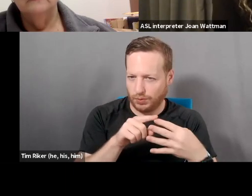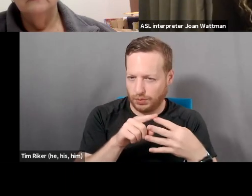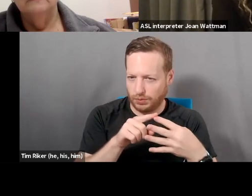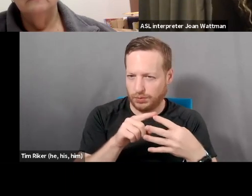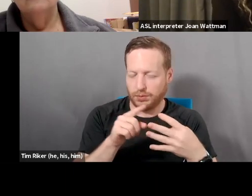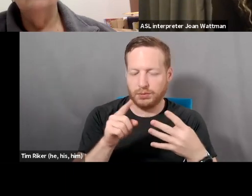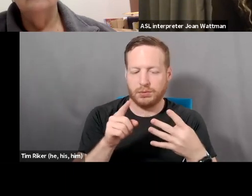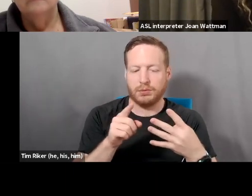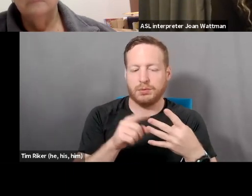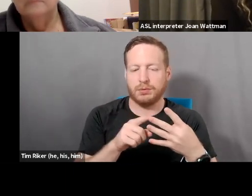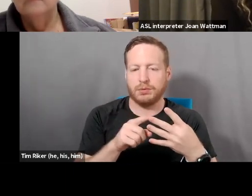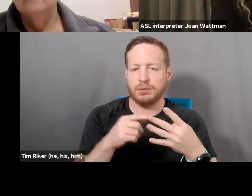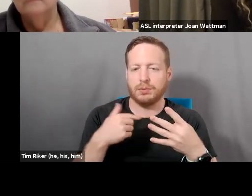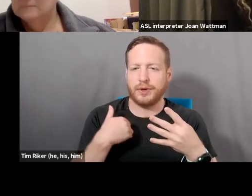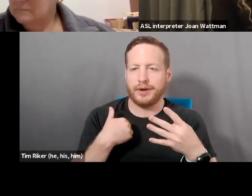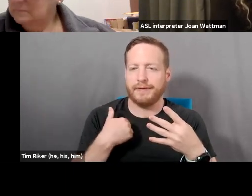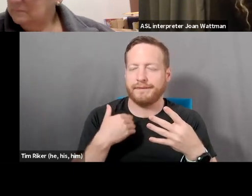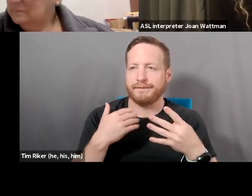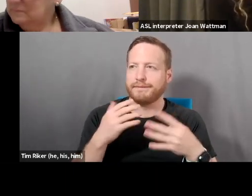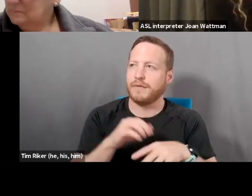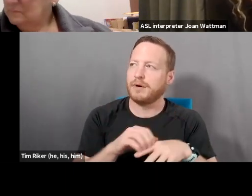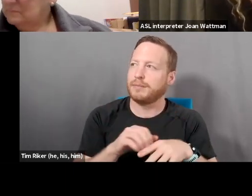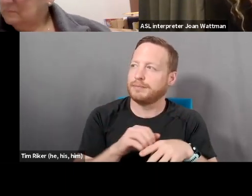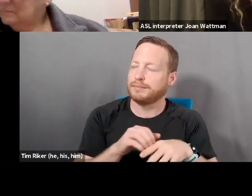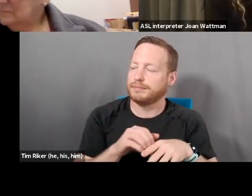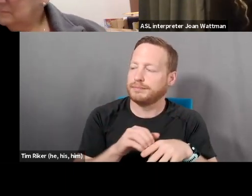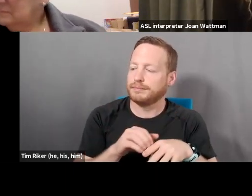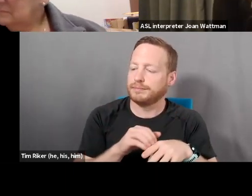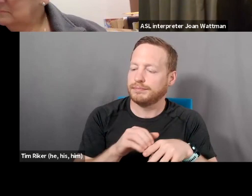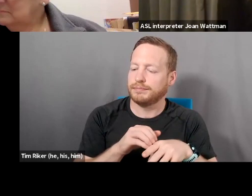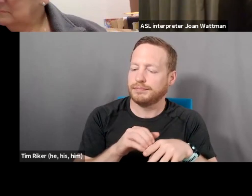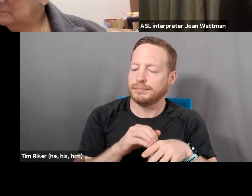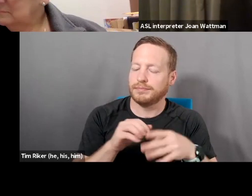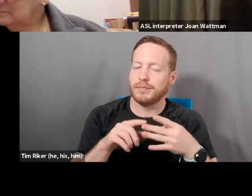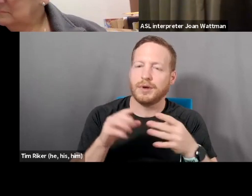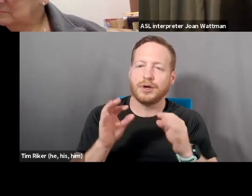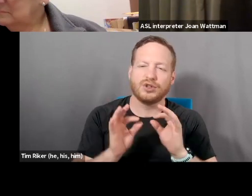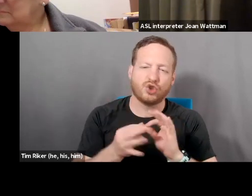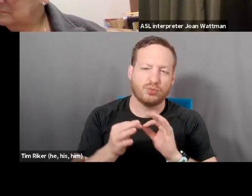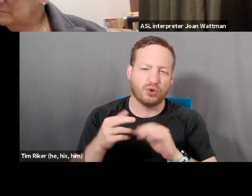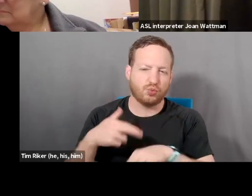diversity inclusion. We have a goal on that. Another one is